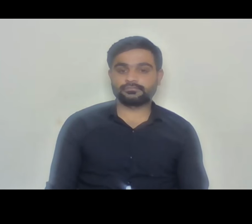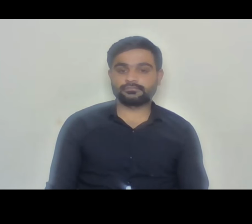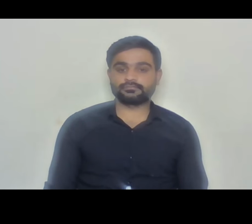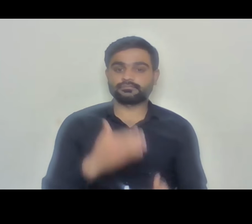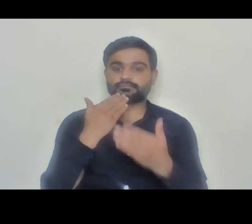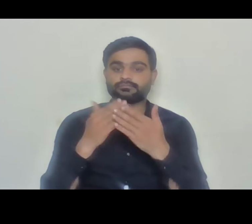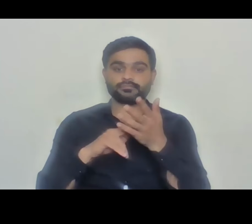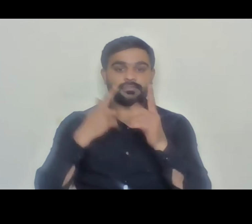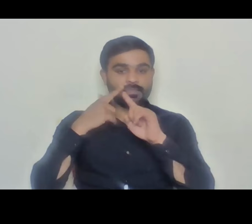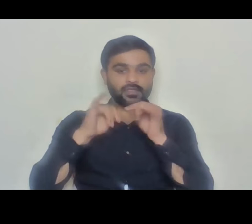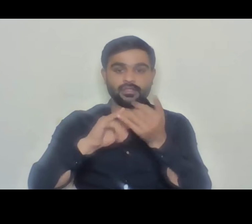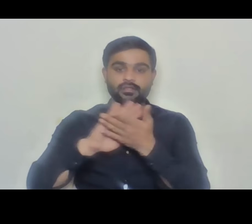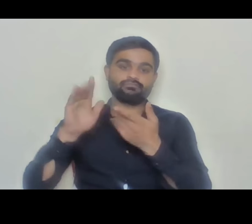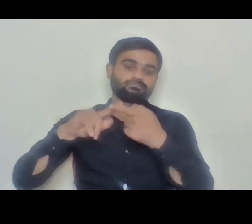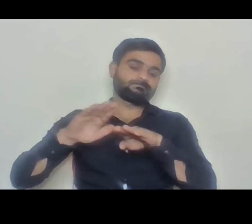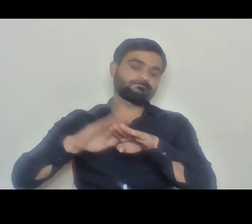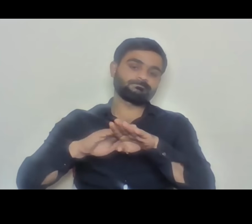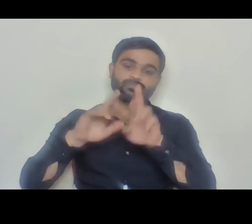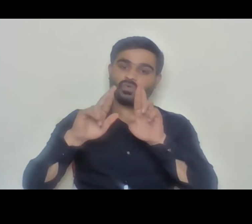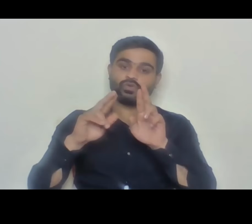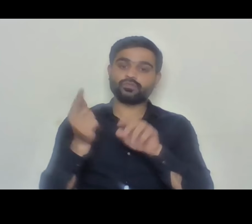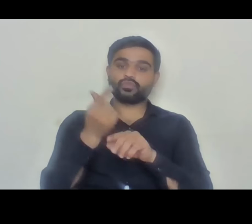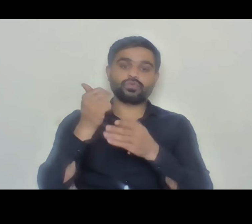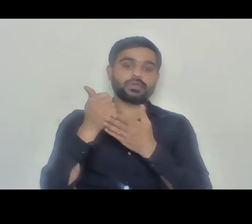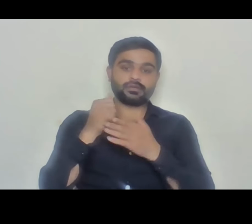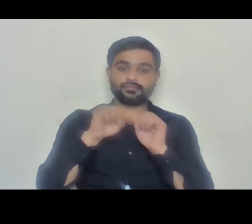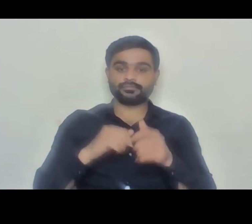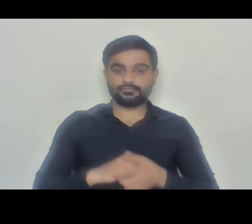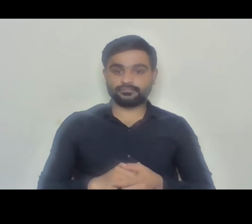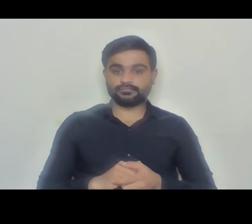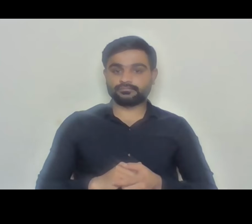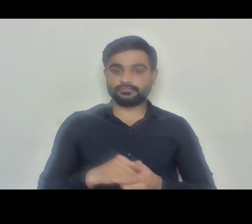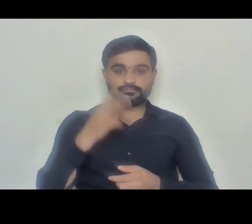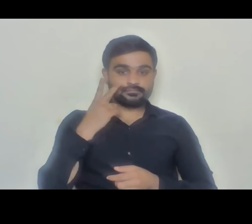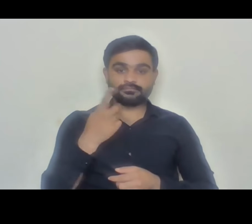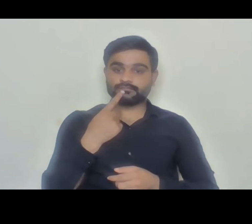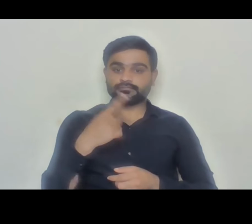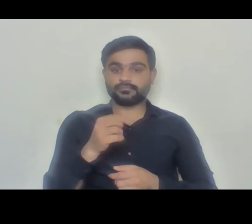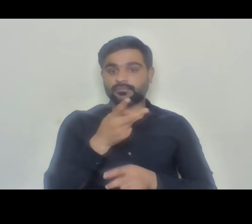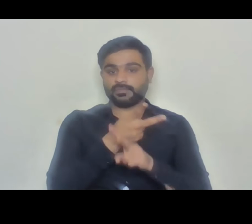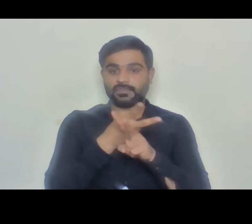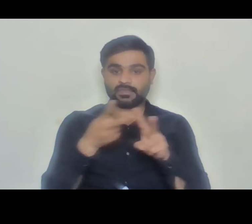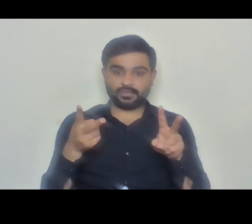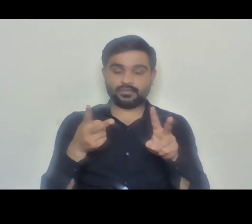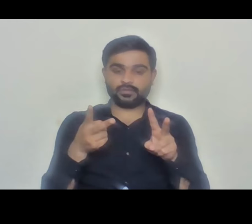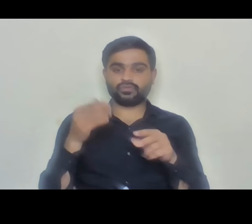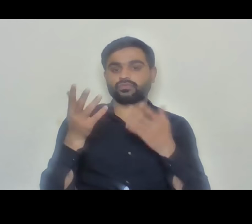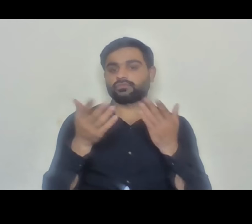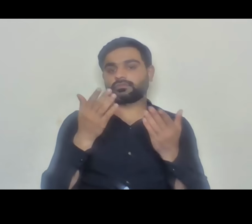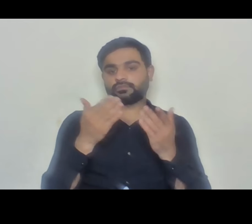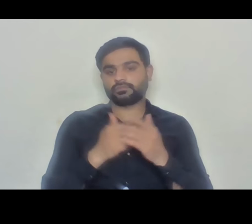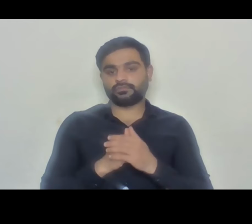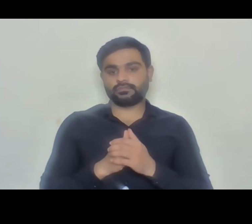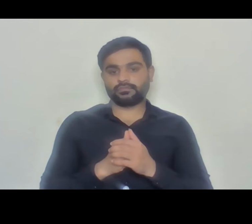Thank you, Nilaksh, for sharing your experience. I'm sure it will be helpful. And as you said, there are different,